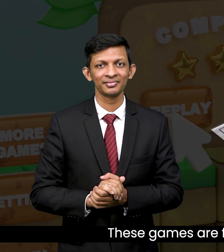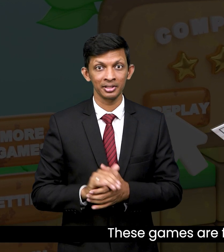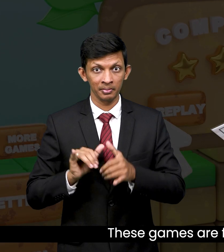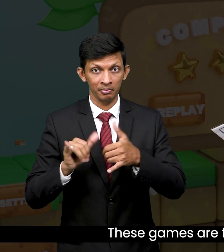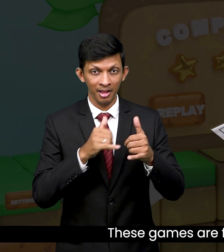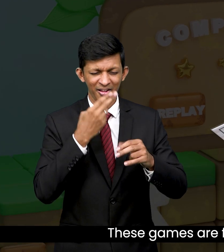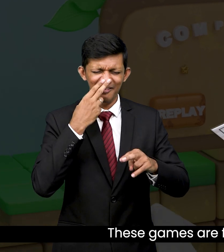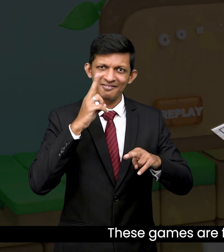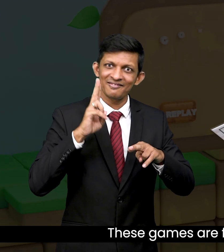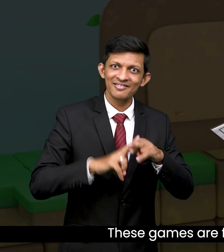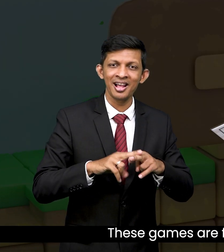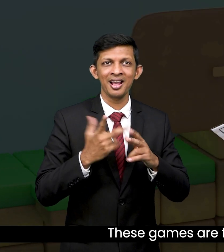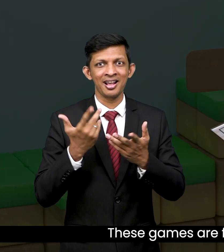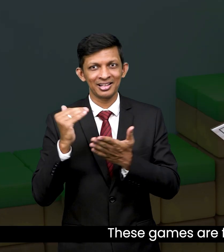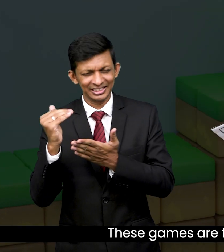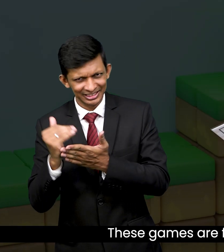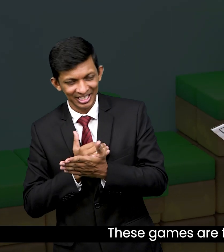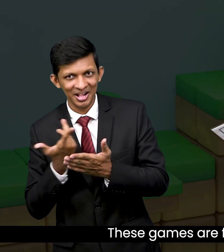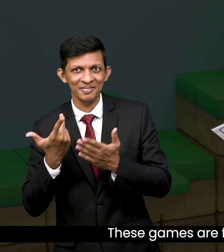at home.